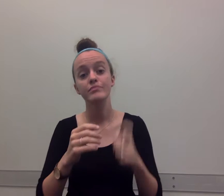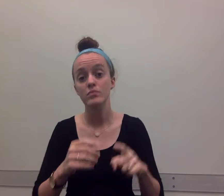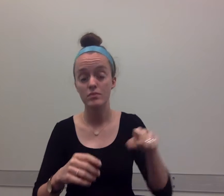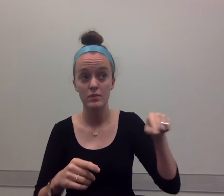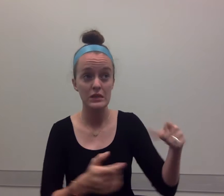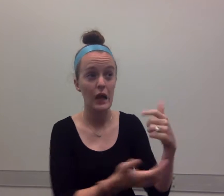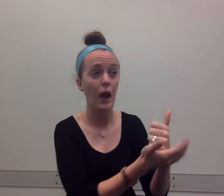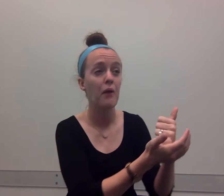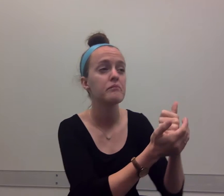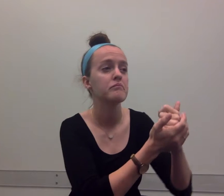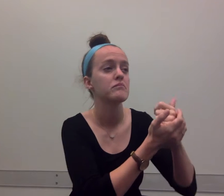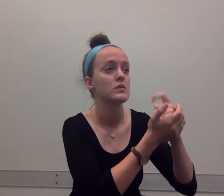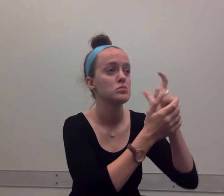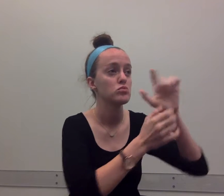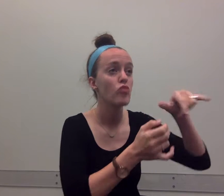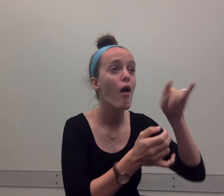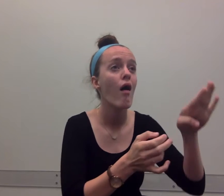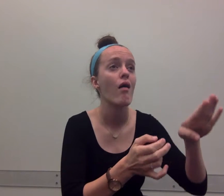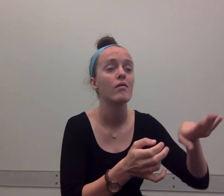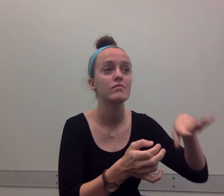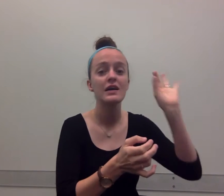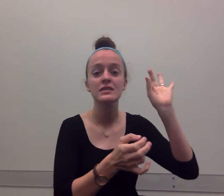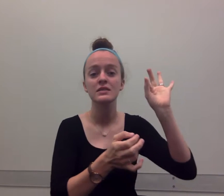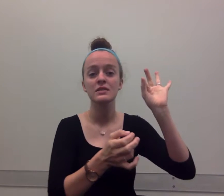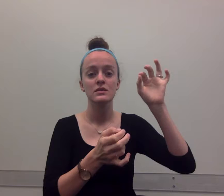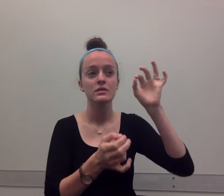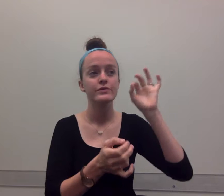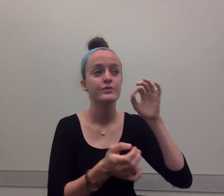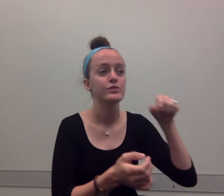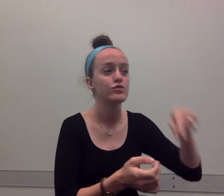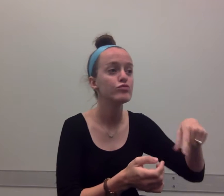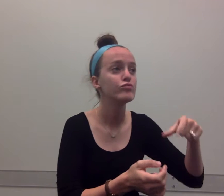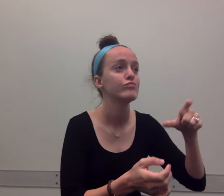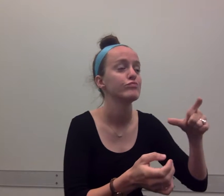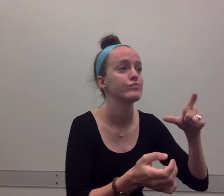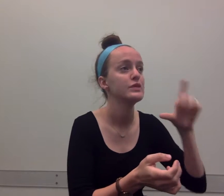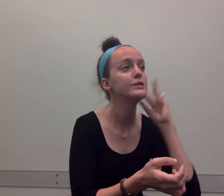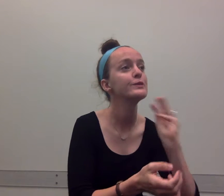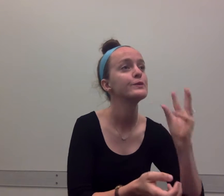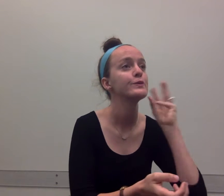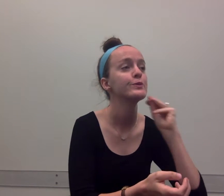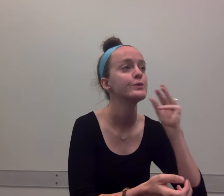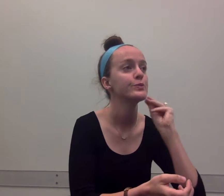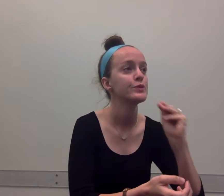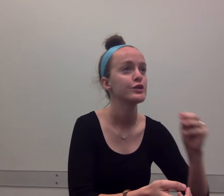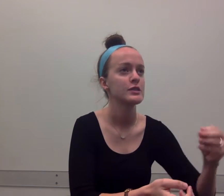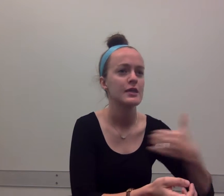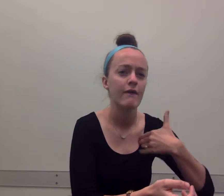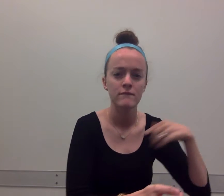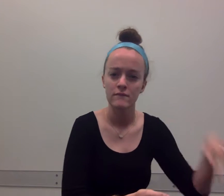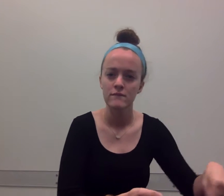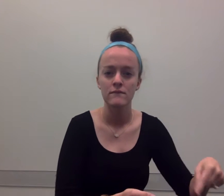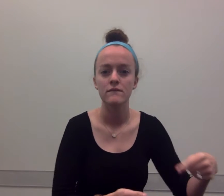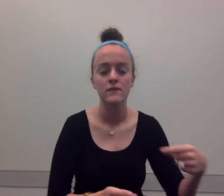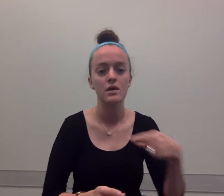your jobs that you were going to be exposed more to what it's like to truly be an attorney. Whereas law school was good